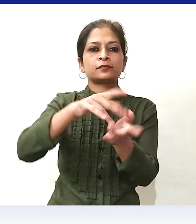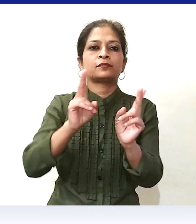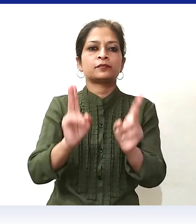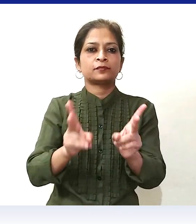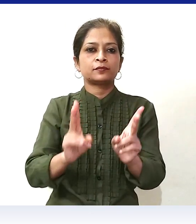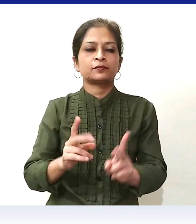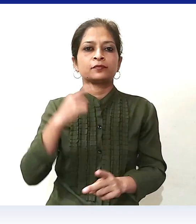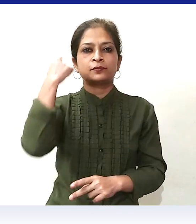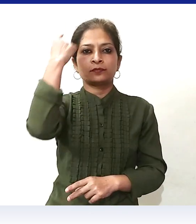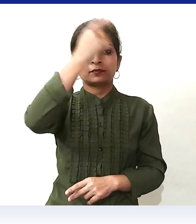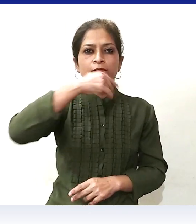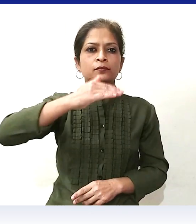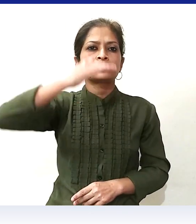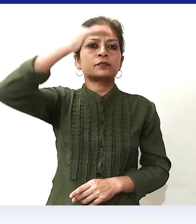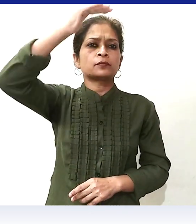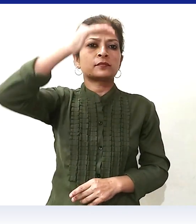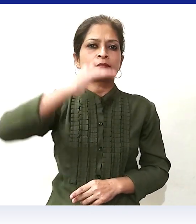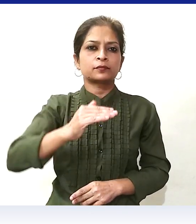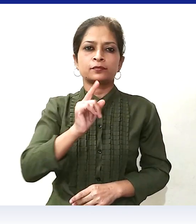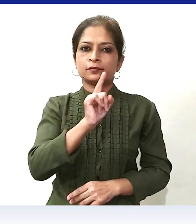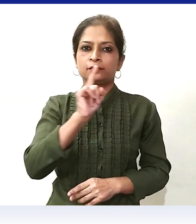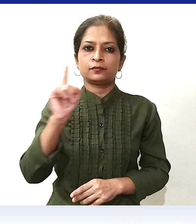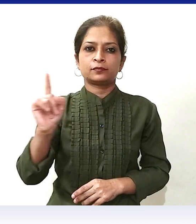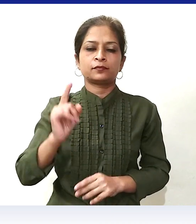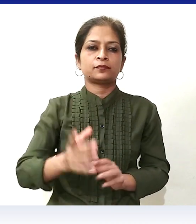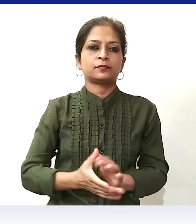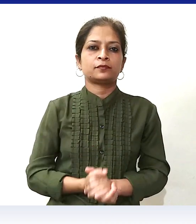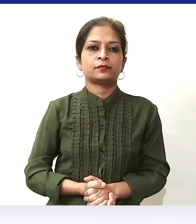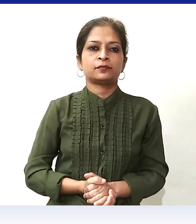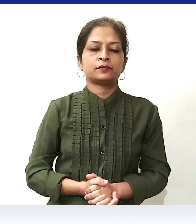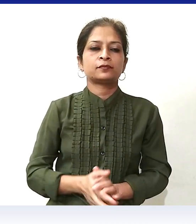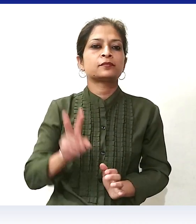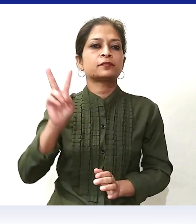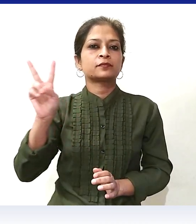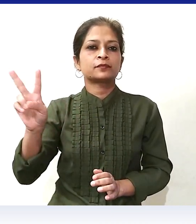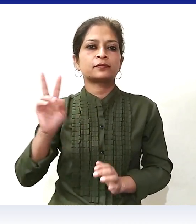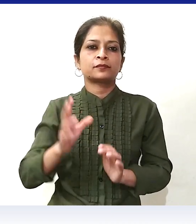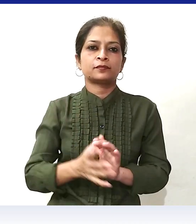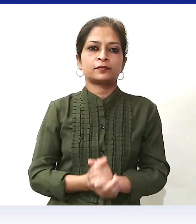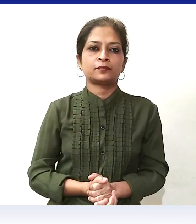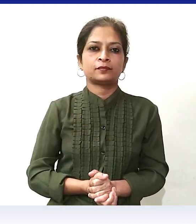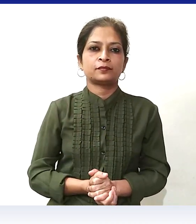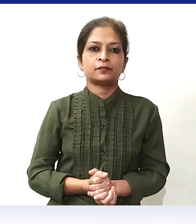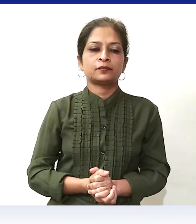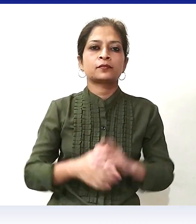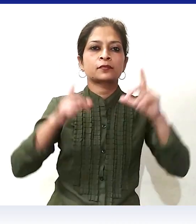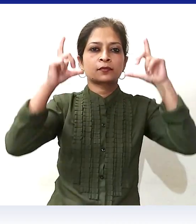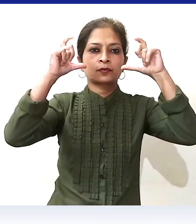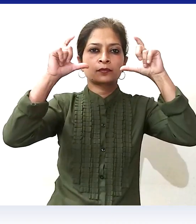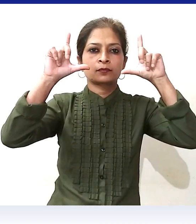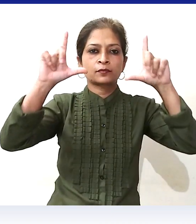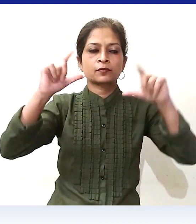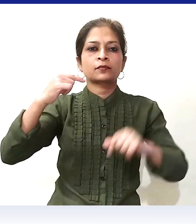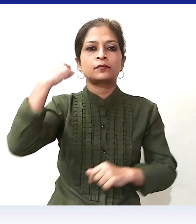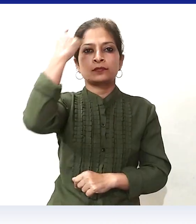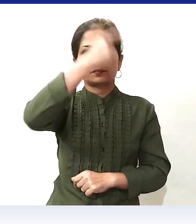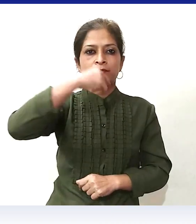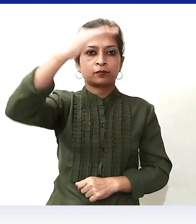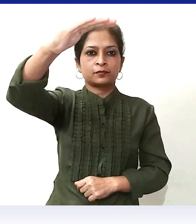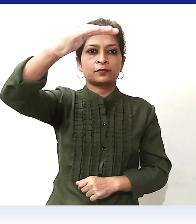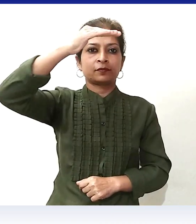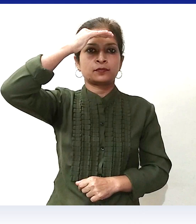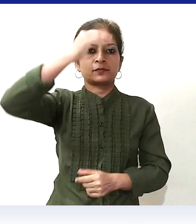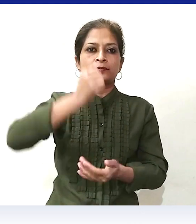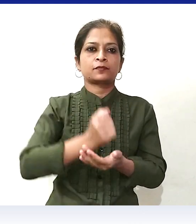your face shouldn't be too high or too low number two camera should be at face level